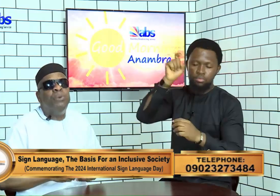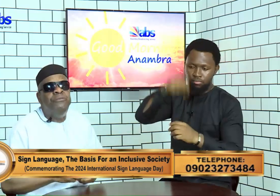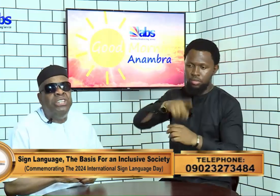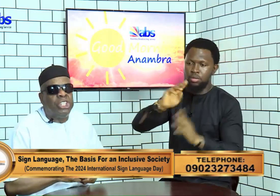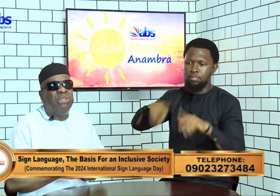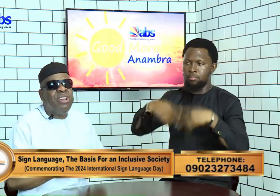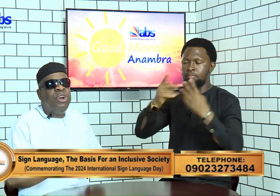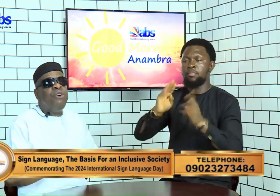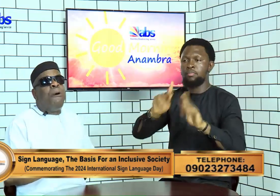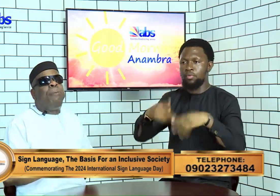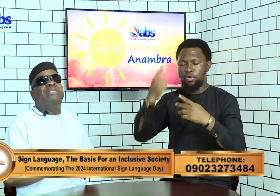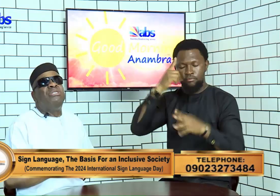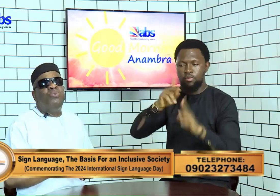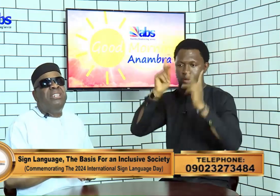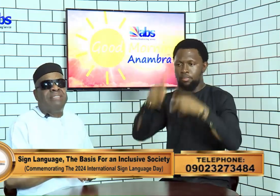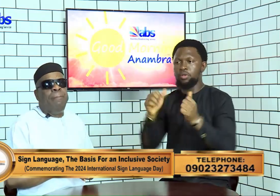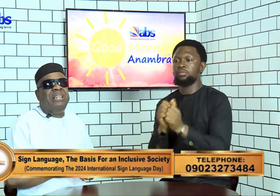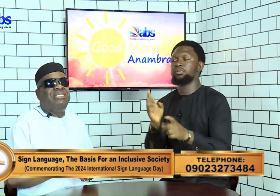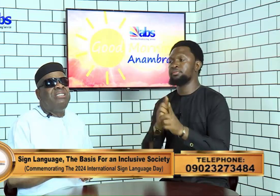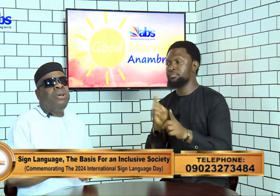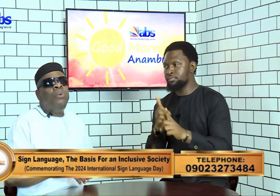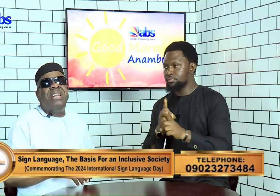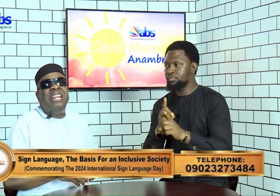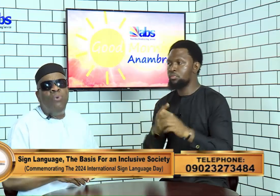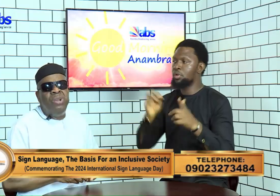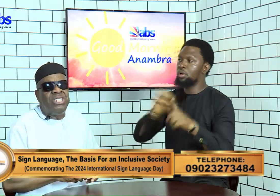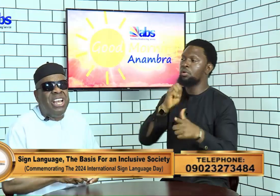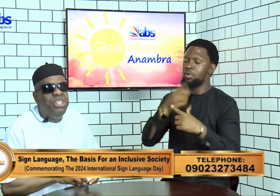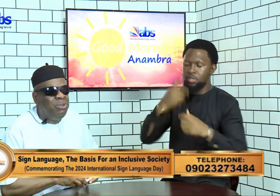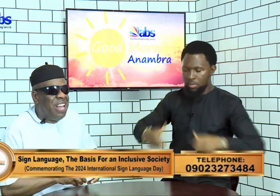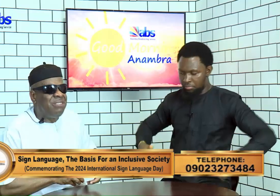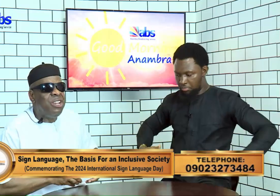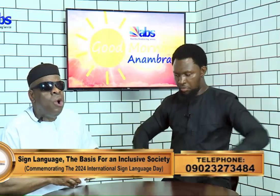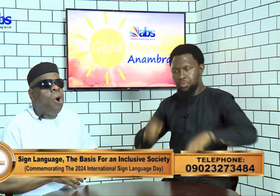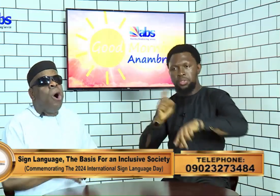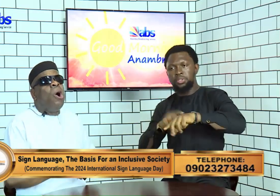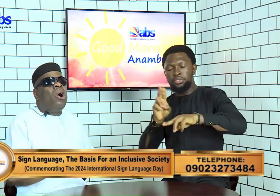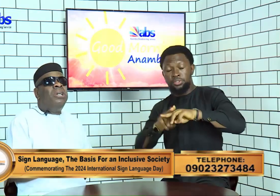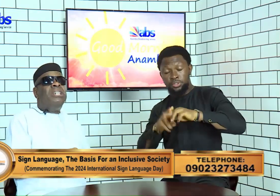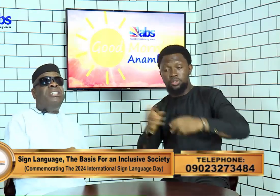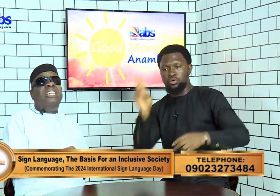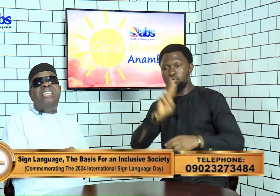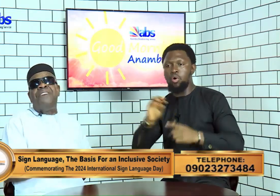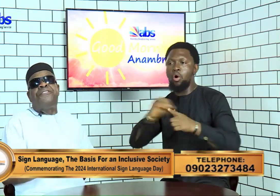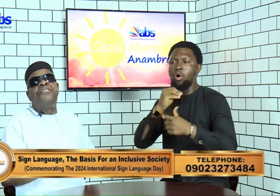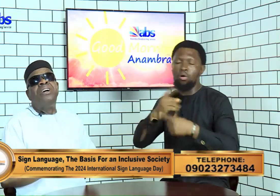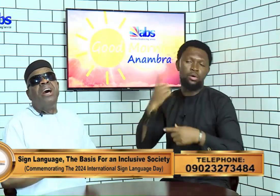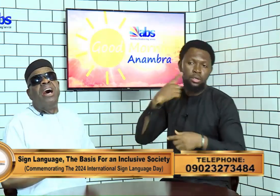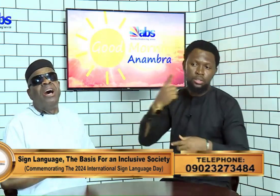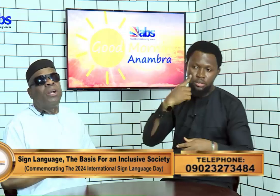make provision for persons with disabilities, whether the wheelchair users or the